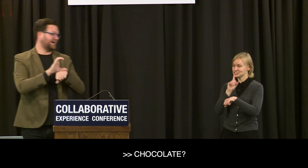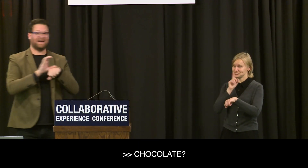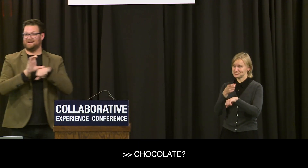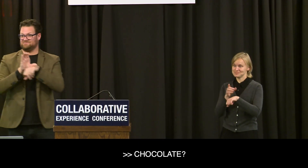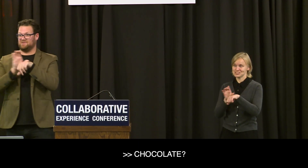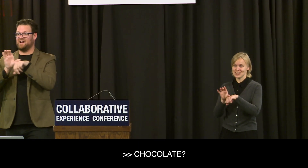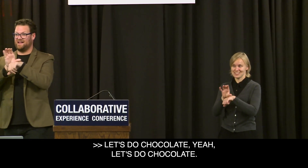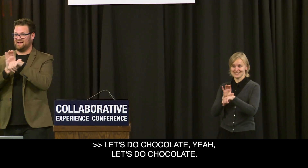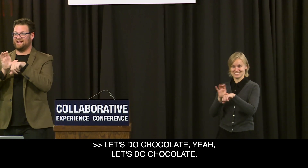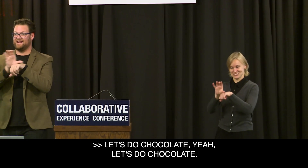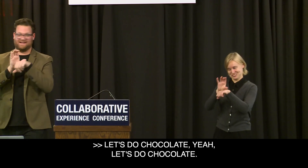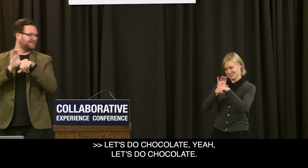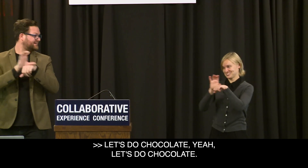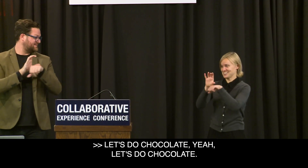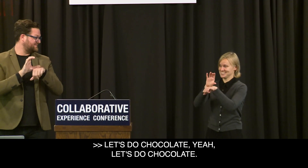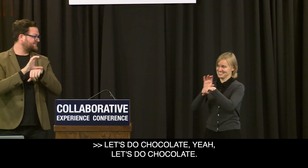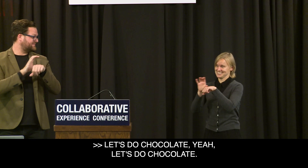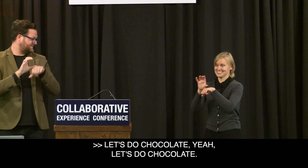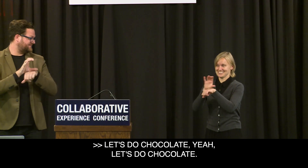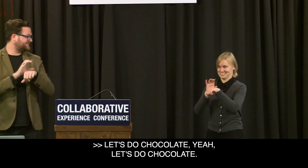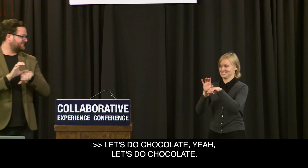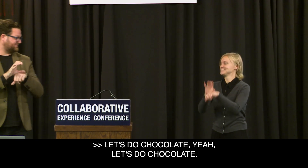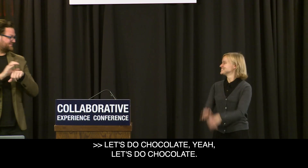Chocolate? Let's do chocolate. Yeah, let's do chocolate.